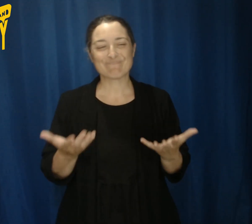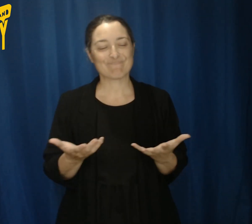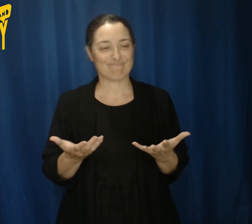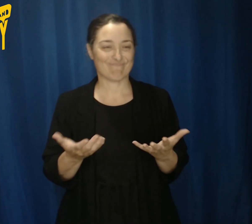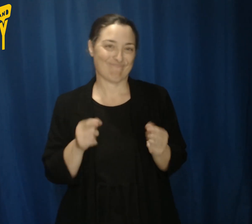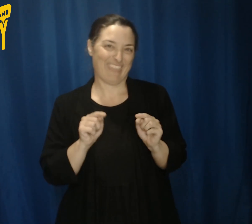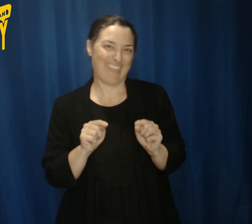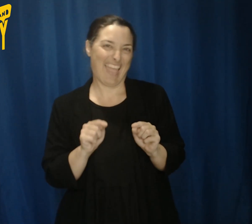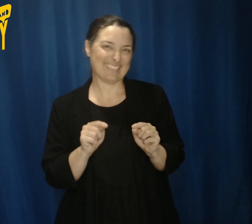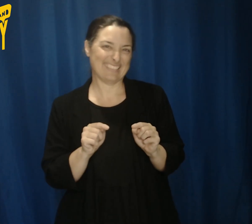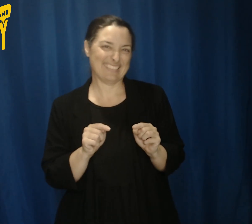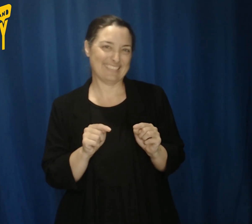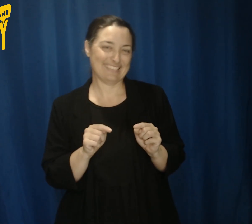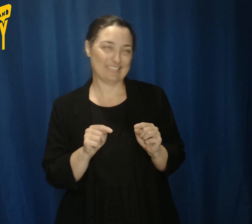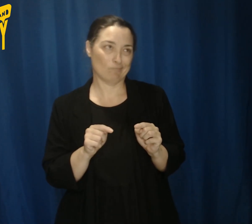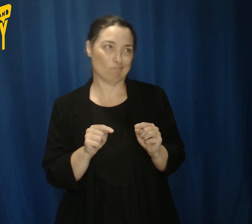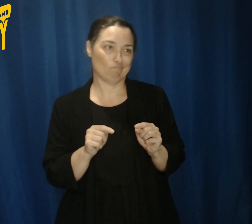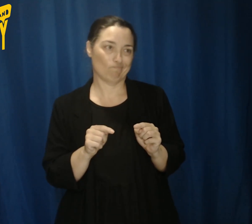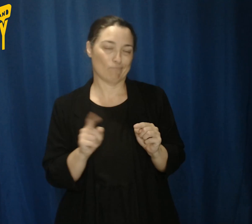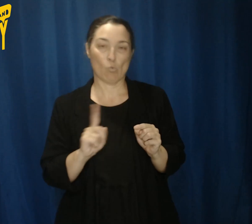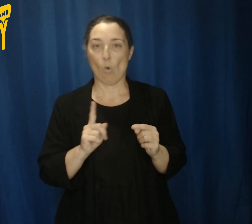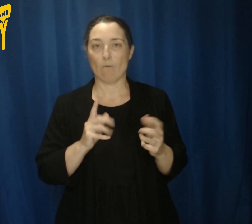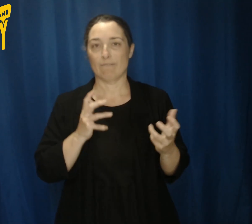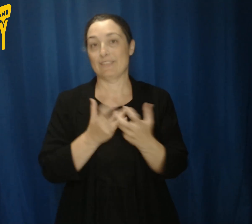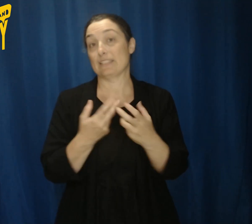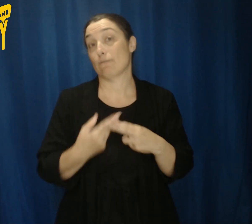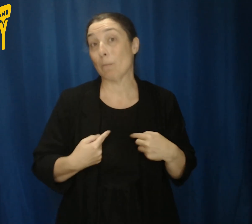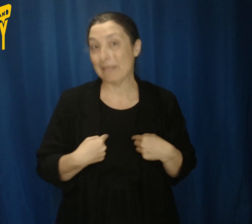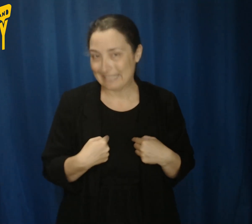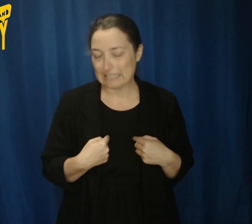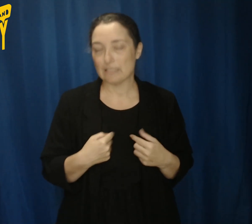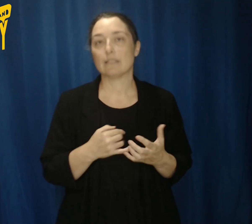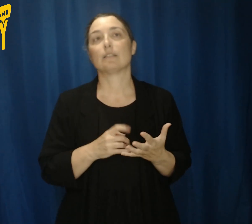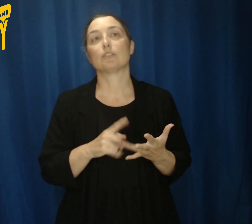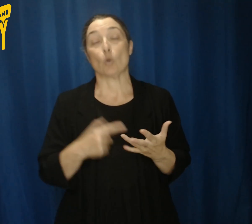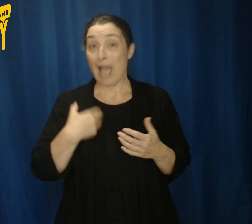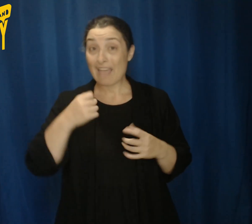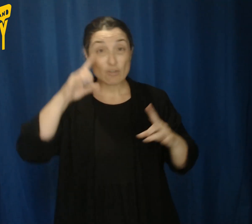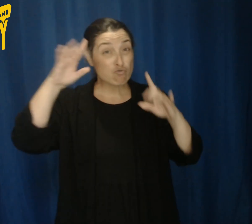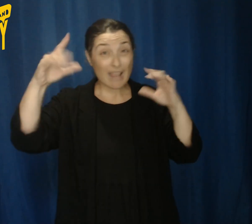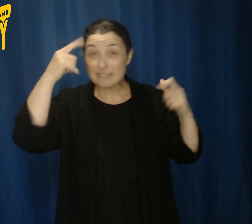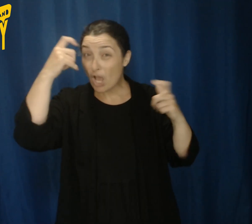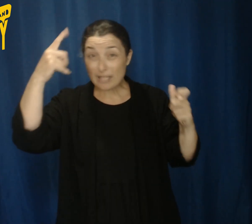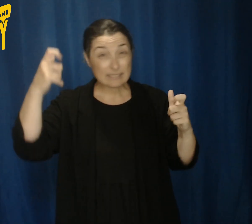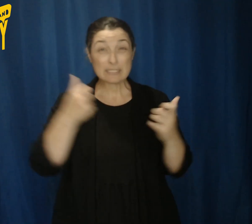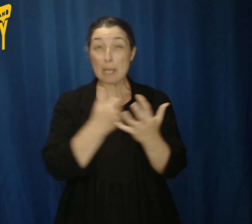that's just what works for me. So I have really crazy ideas, but I'm sort of thinking, I'll just